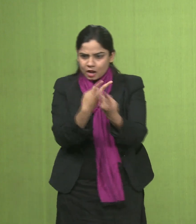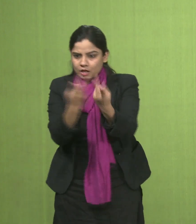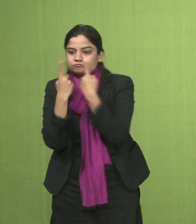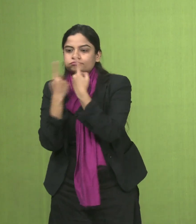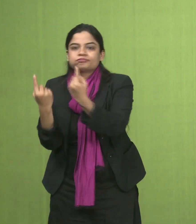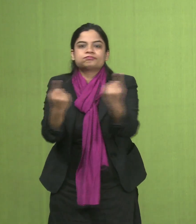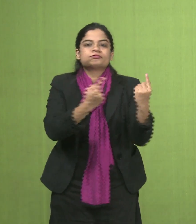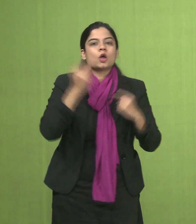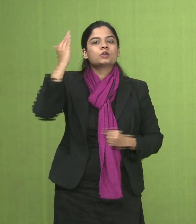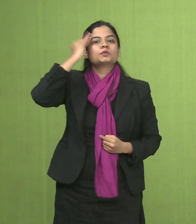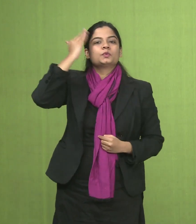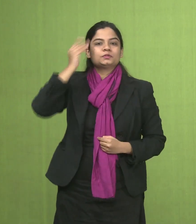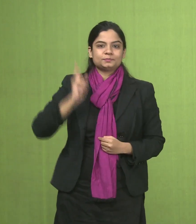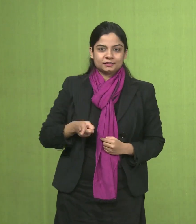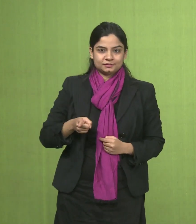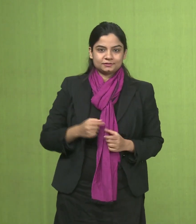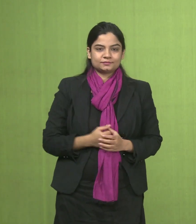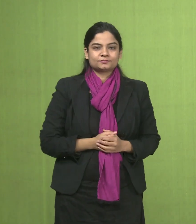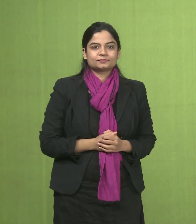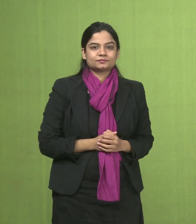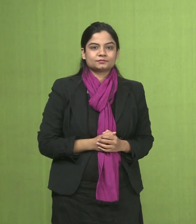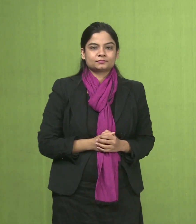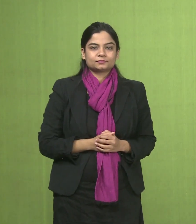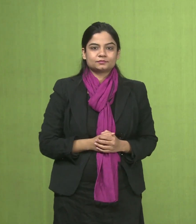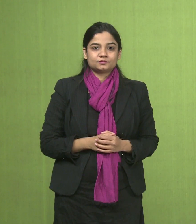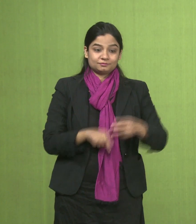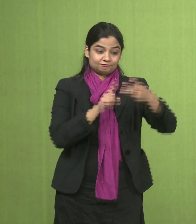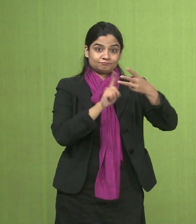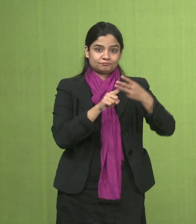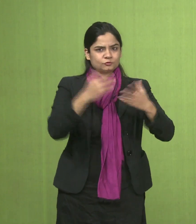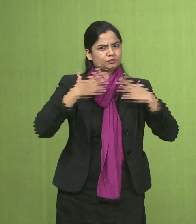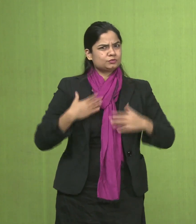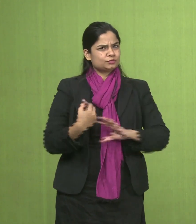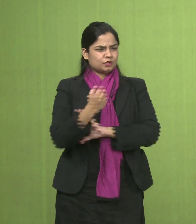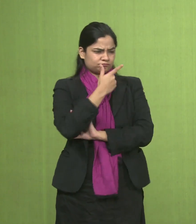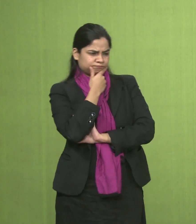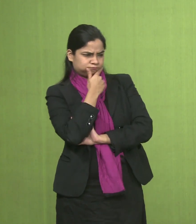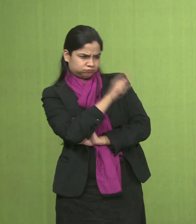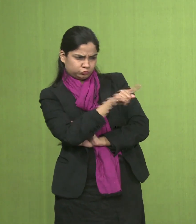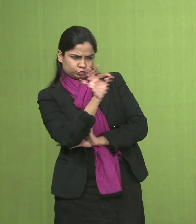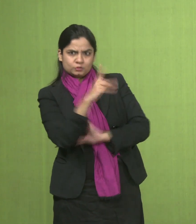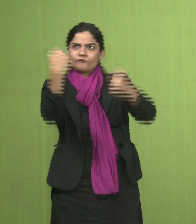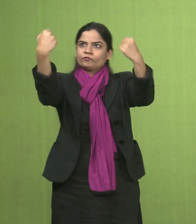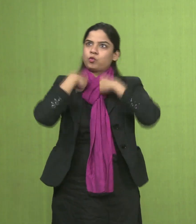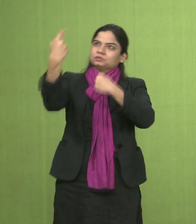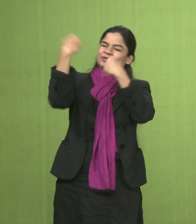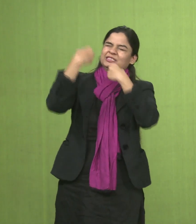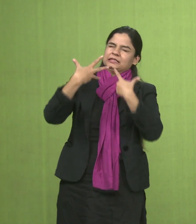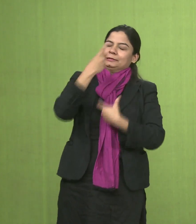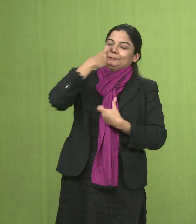quantity, price, goods, services, etc. Third is right to choose. You have the whole right to choose on